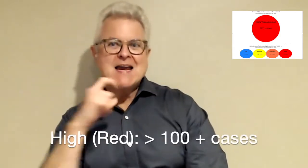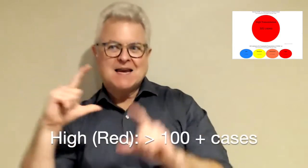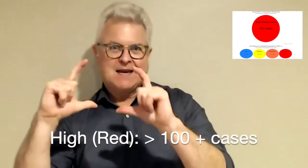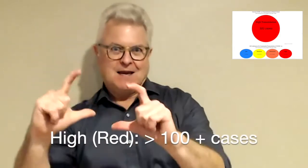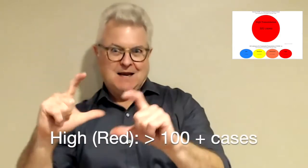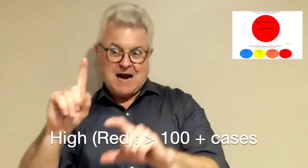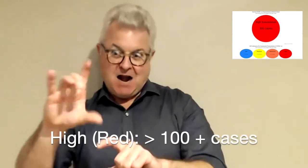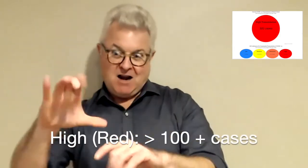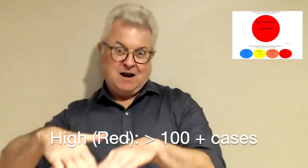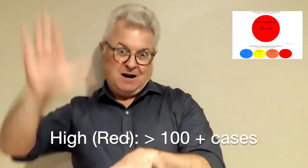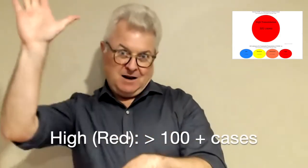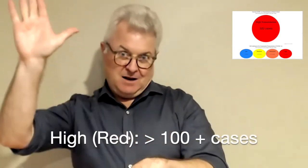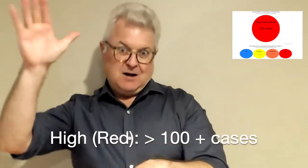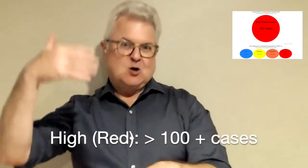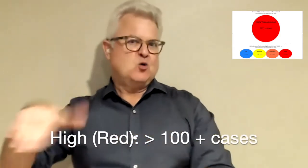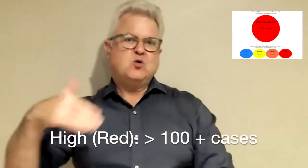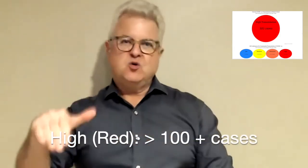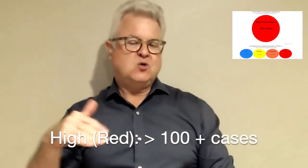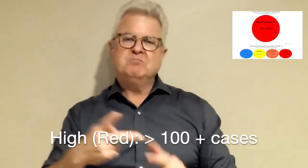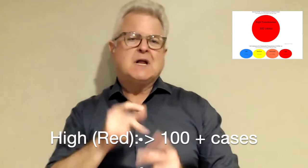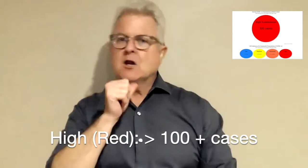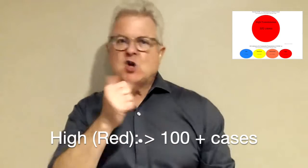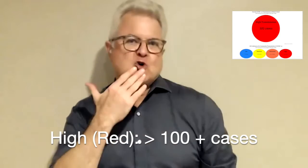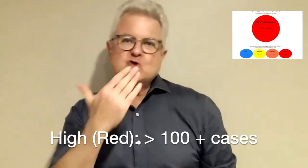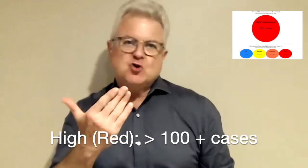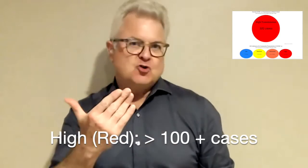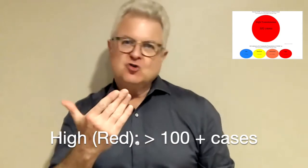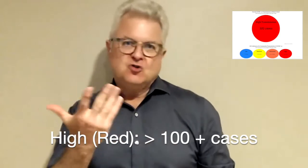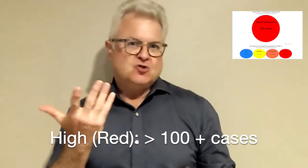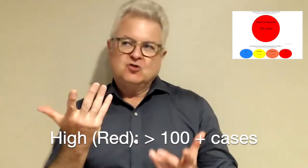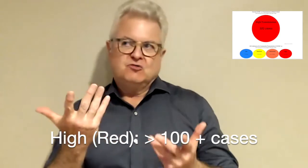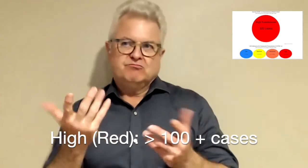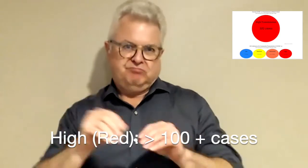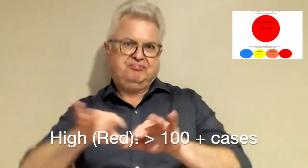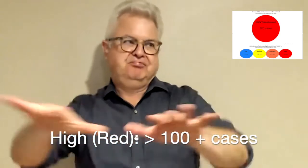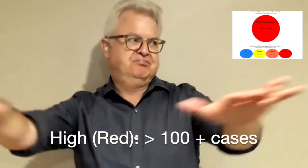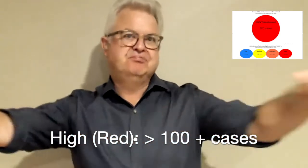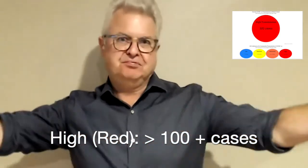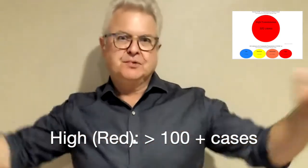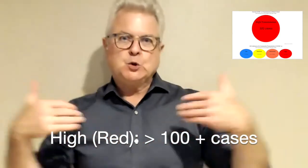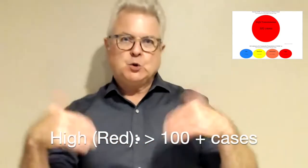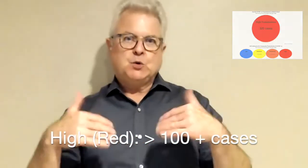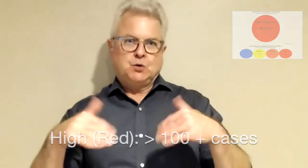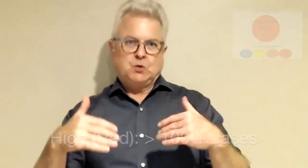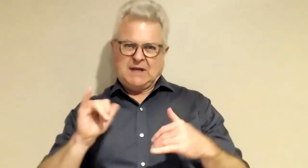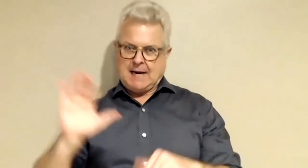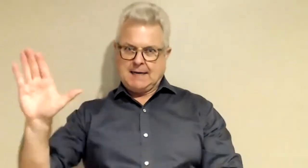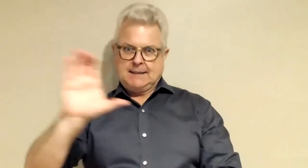considered unsafe, which is the red circle. And if you're in the red category, things are not looking